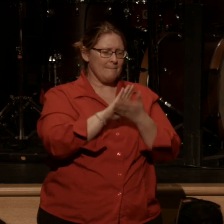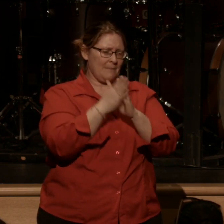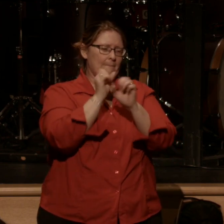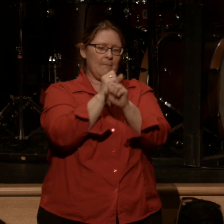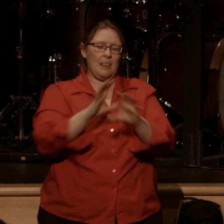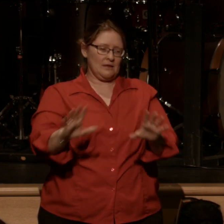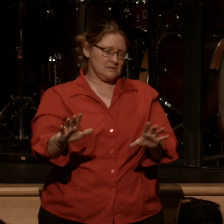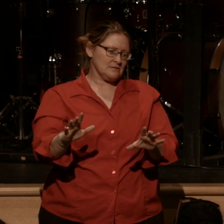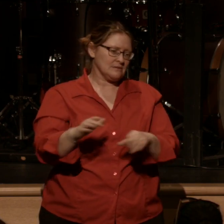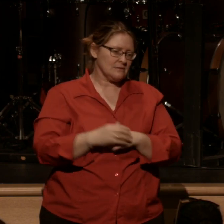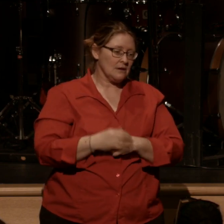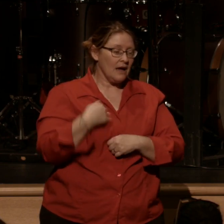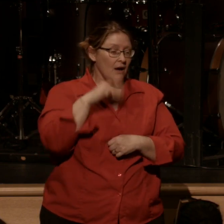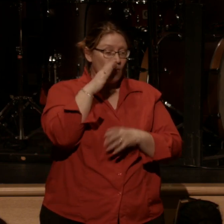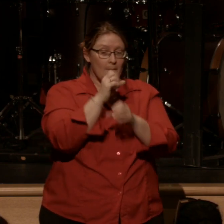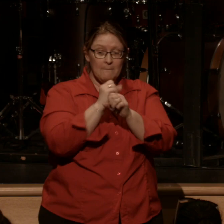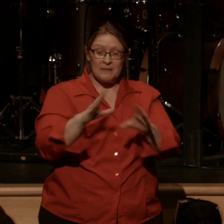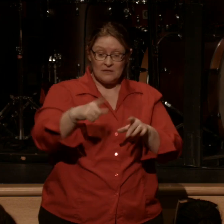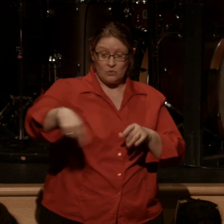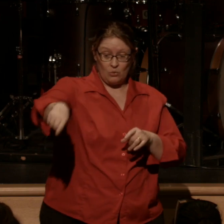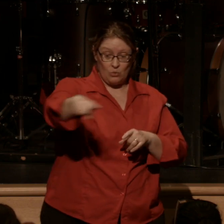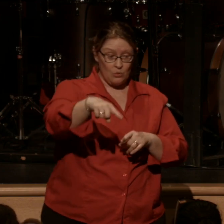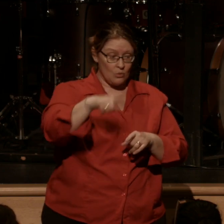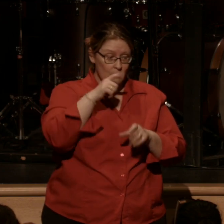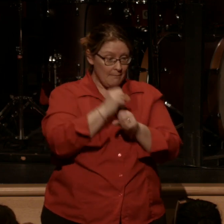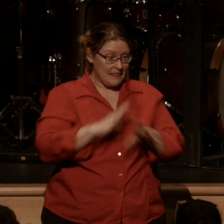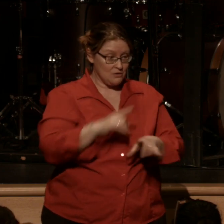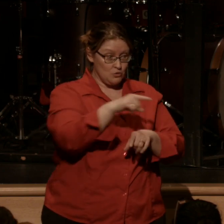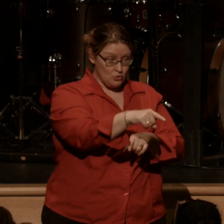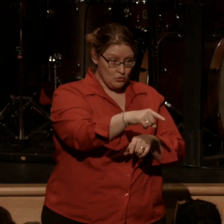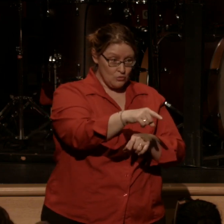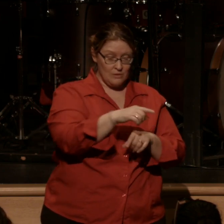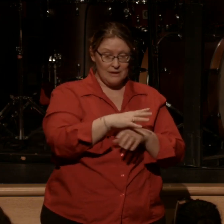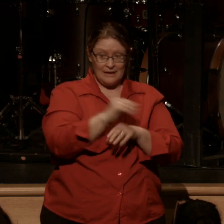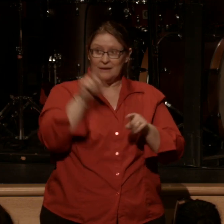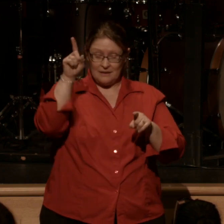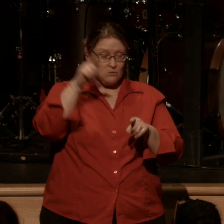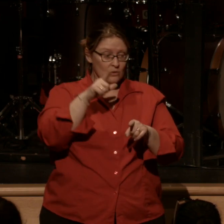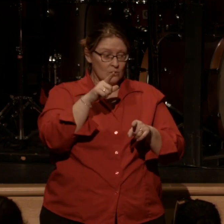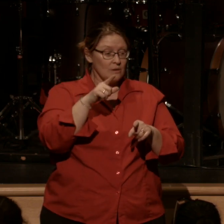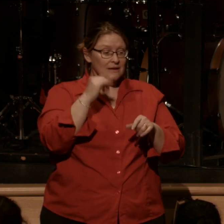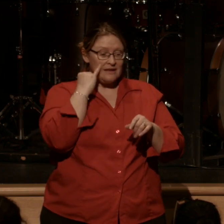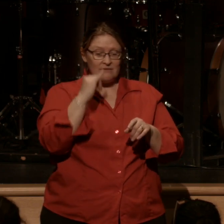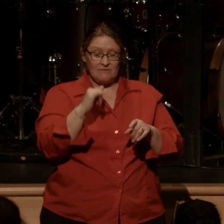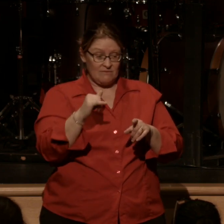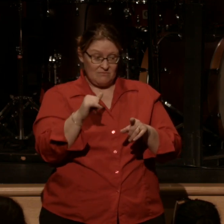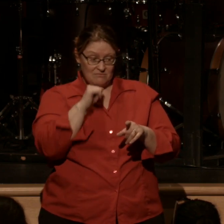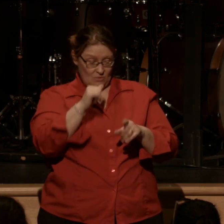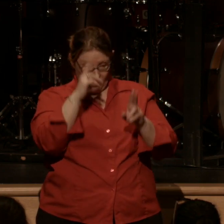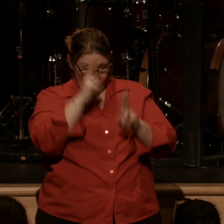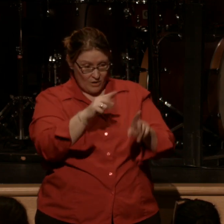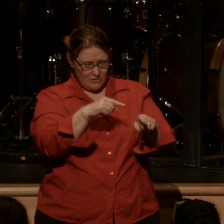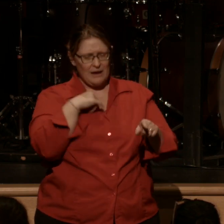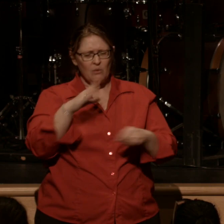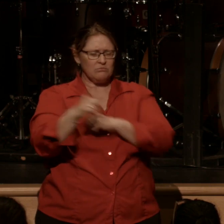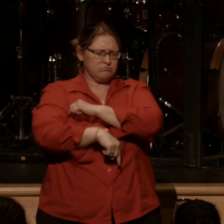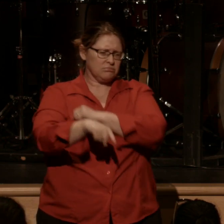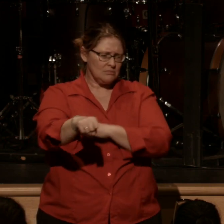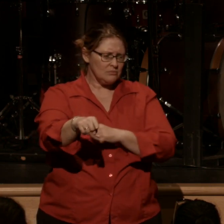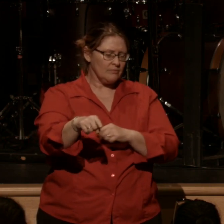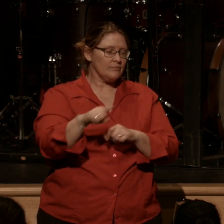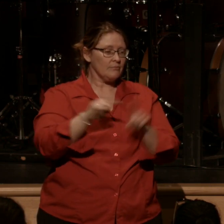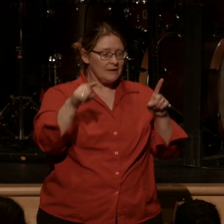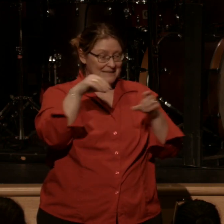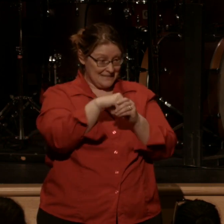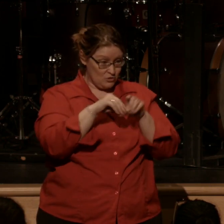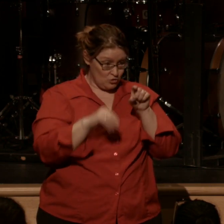blessing. I will bless those who bless you, and him who dishonors you I will curse. And in